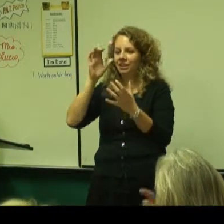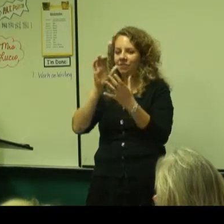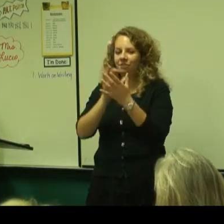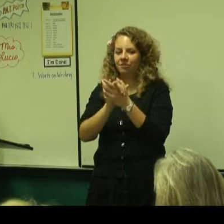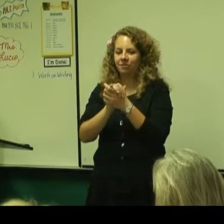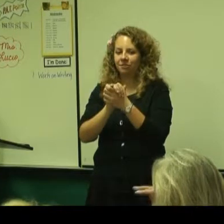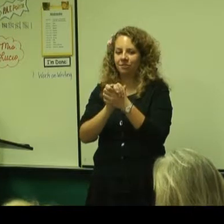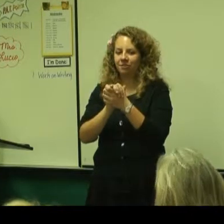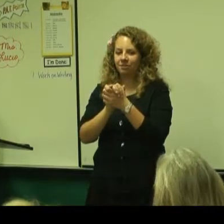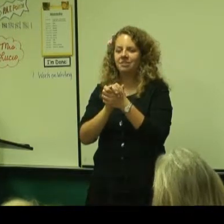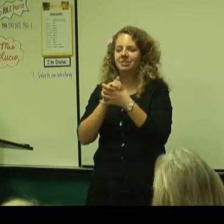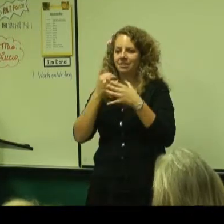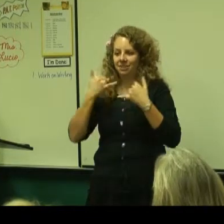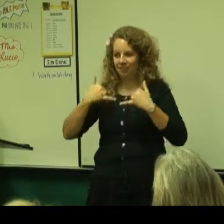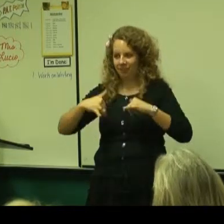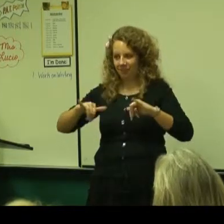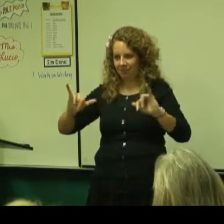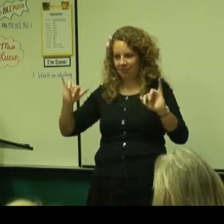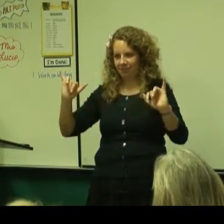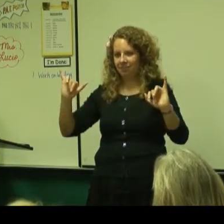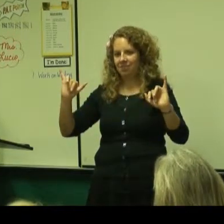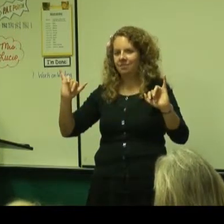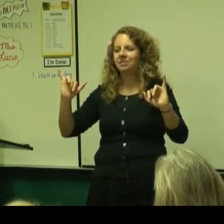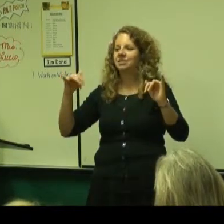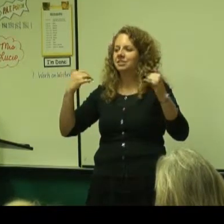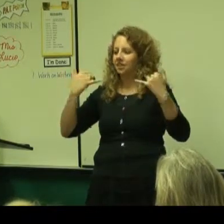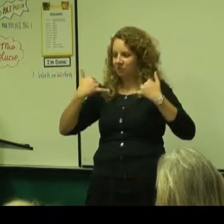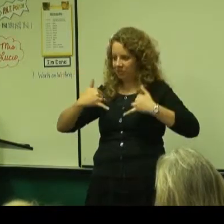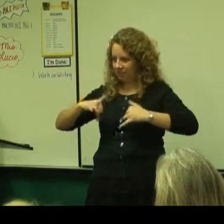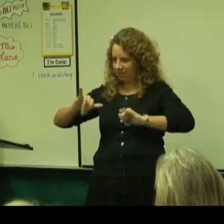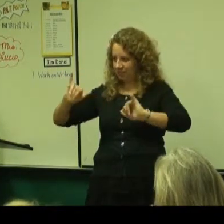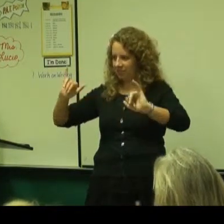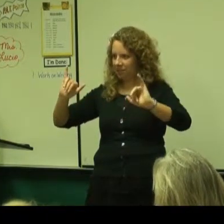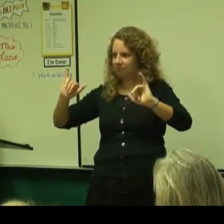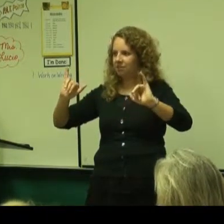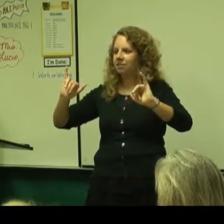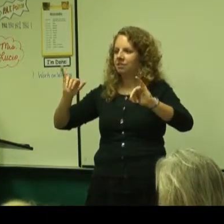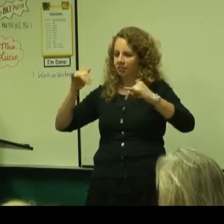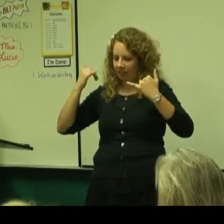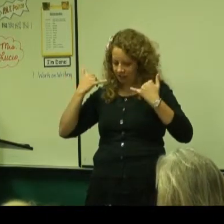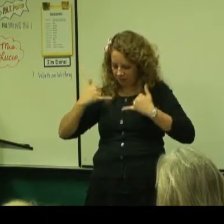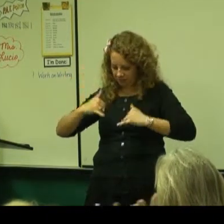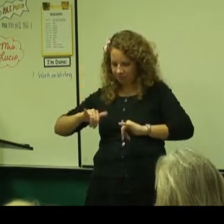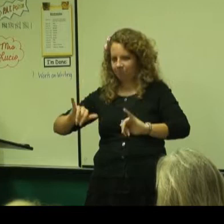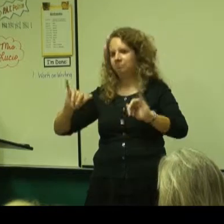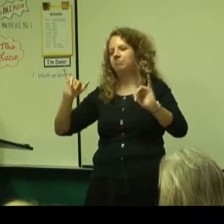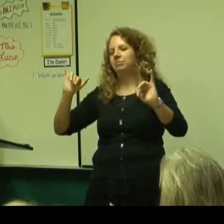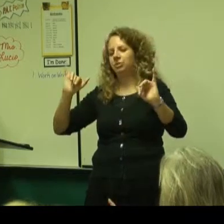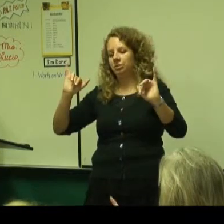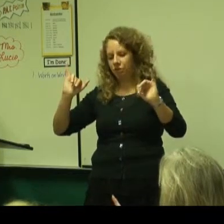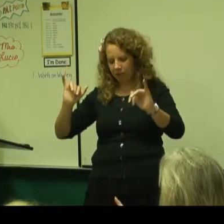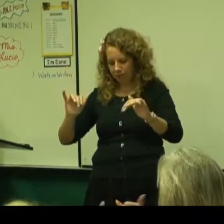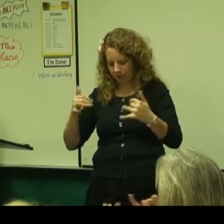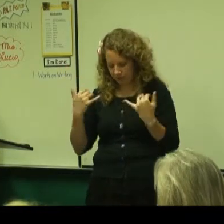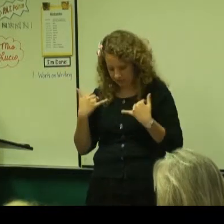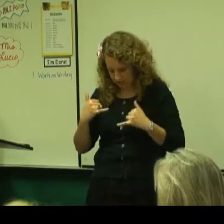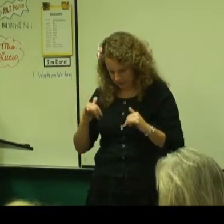believe, still. This is a sign for still. Like you still keep going.